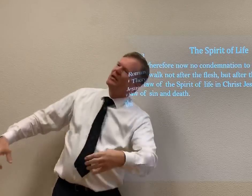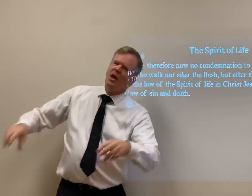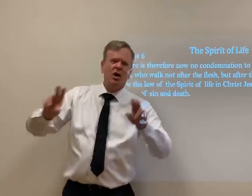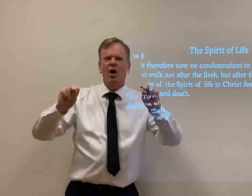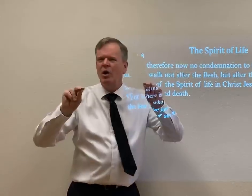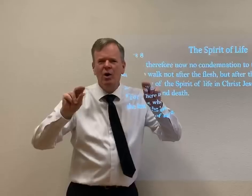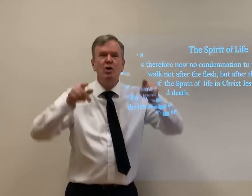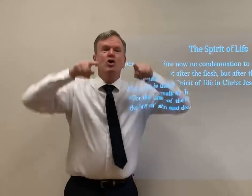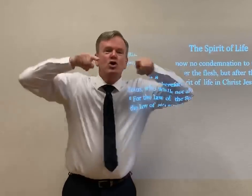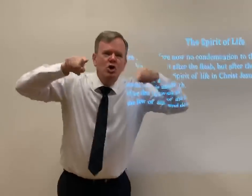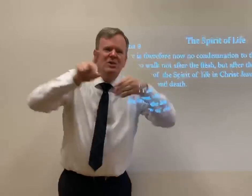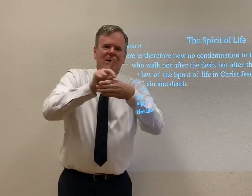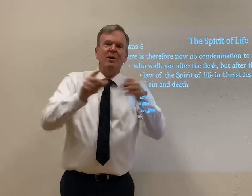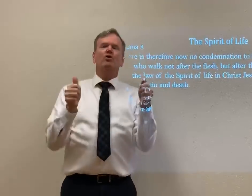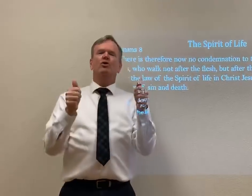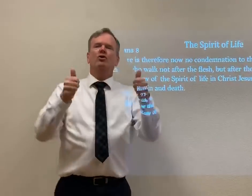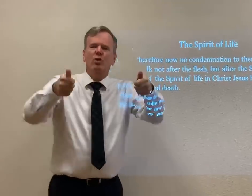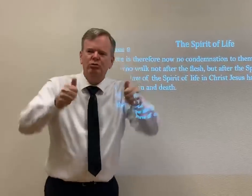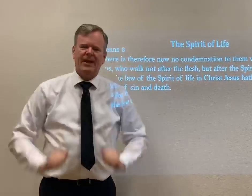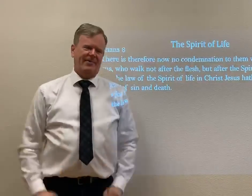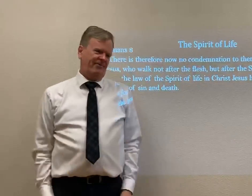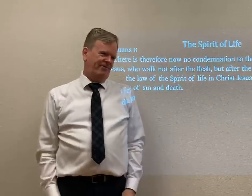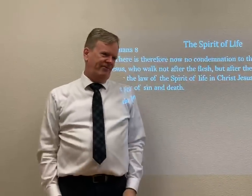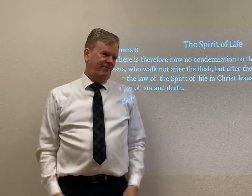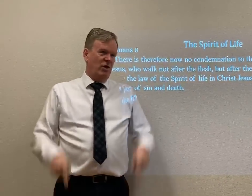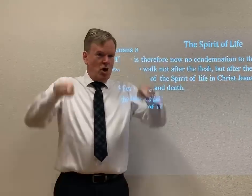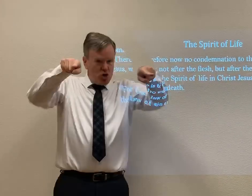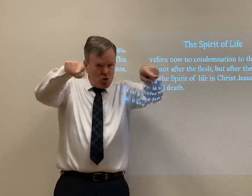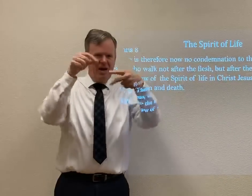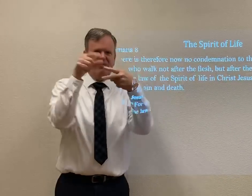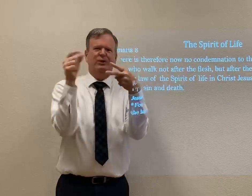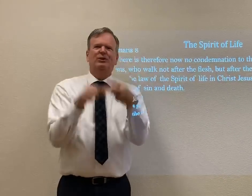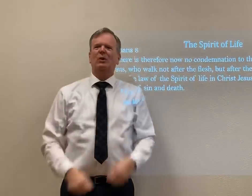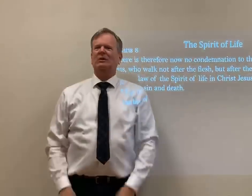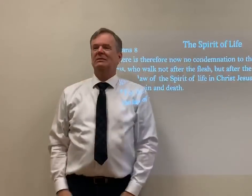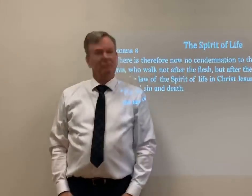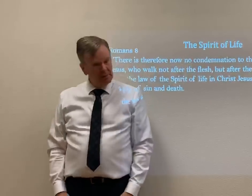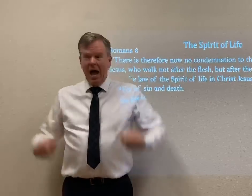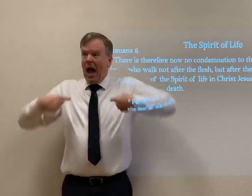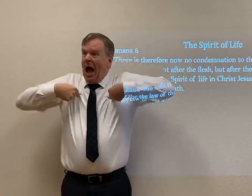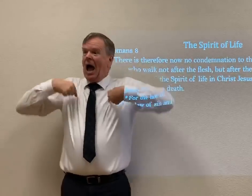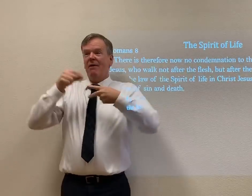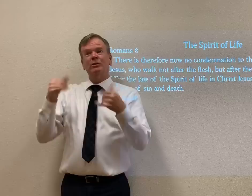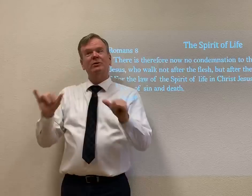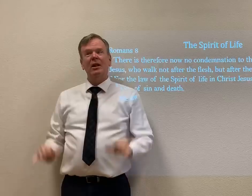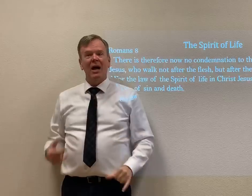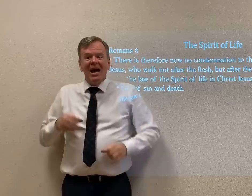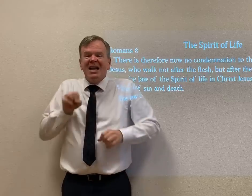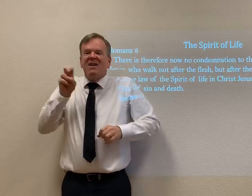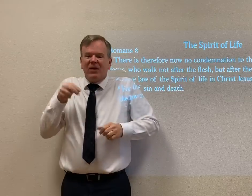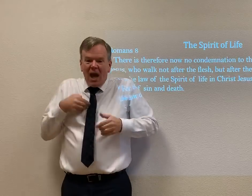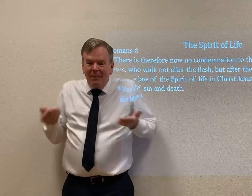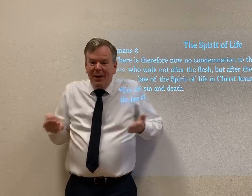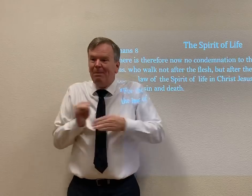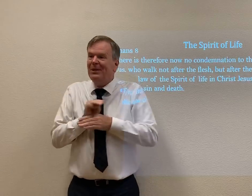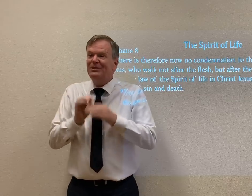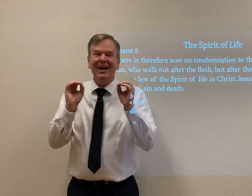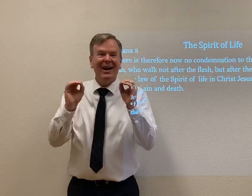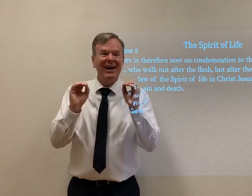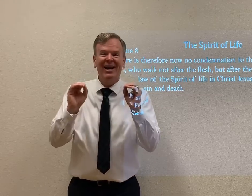hey, pastor, discipline me. That's not how it works. You have to discipline yourself. You have a choice, right? I have a choice. Even though I'm here